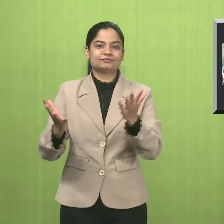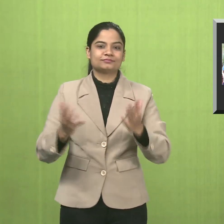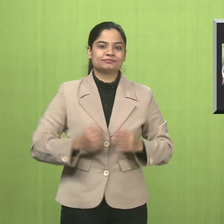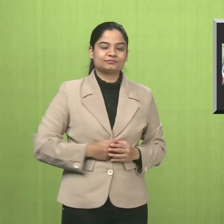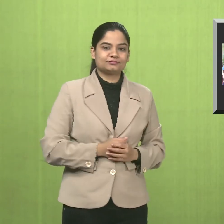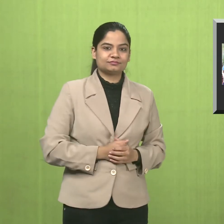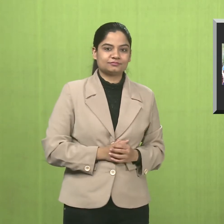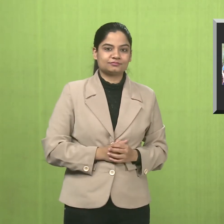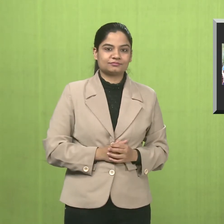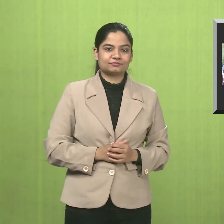It builds self-confidence.